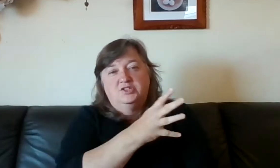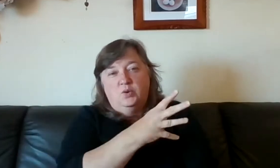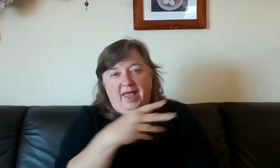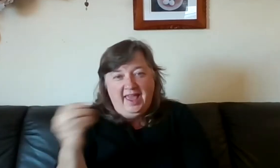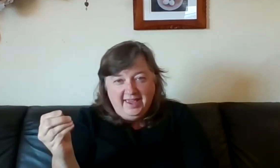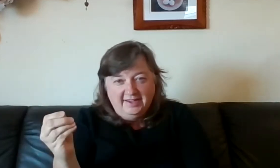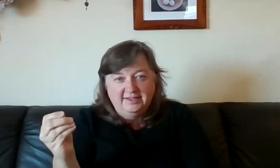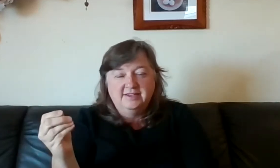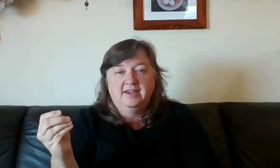So and